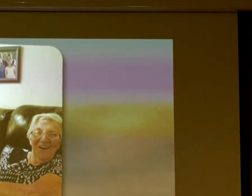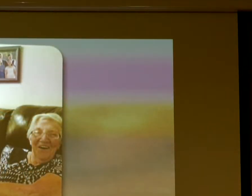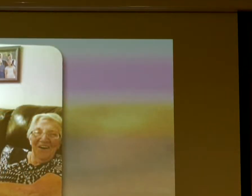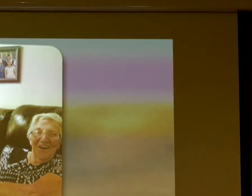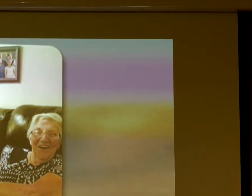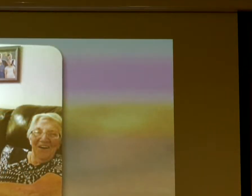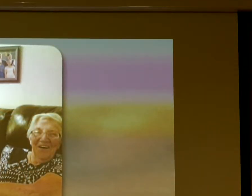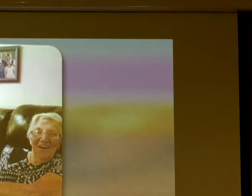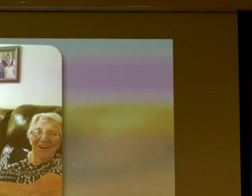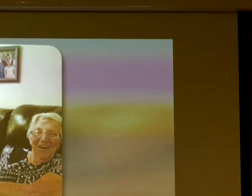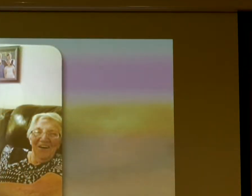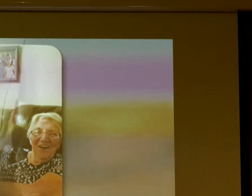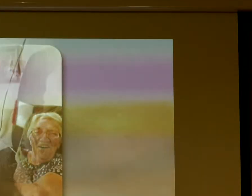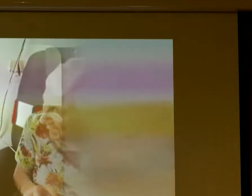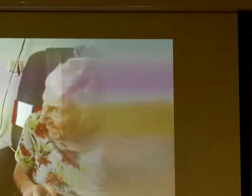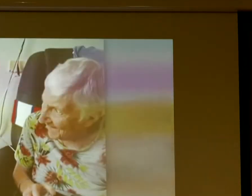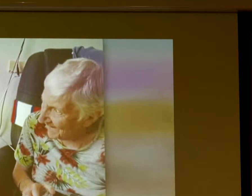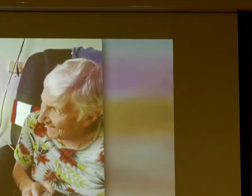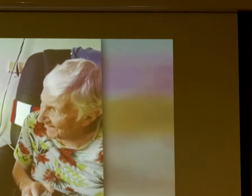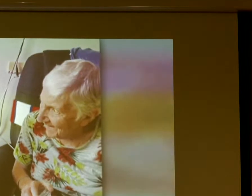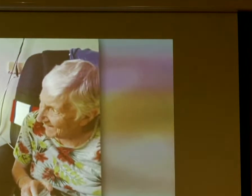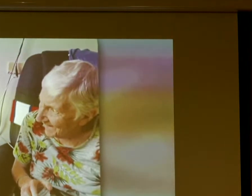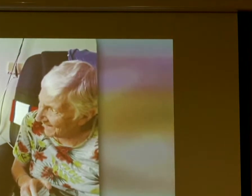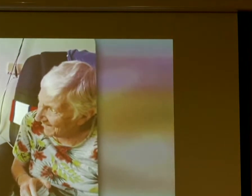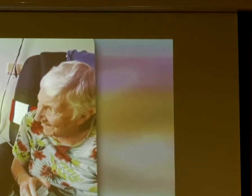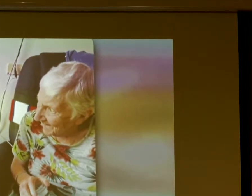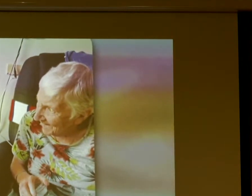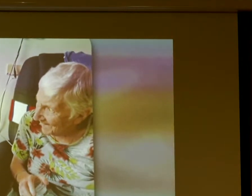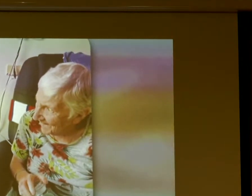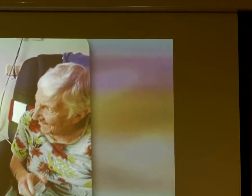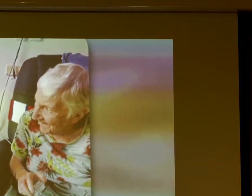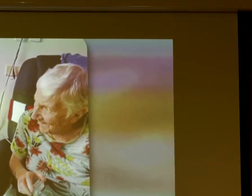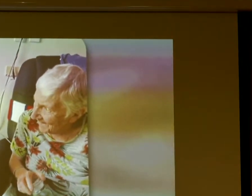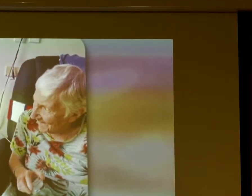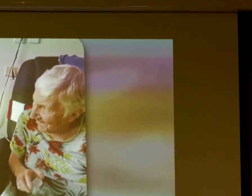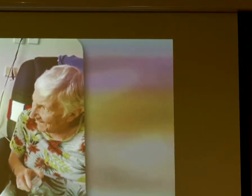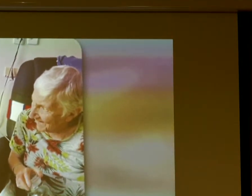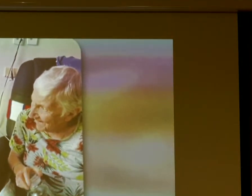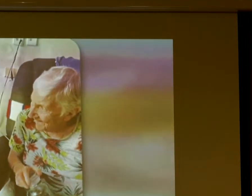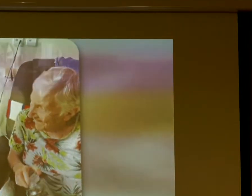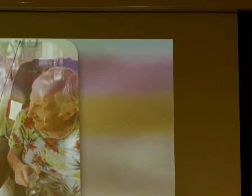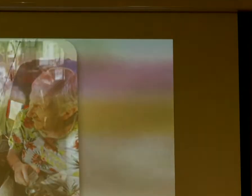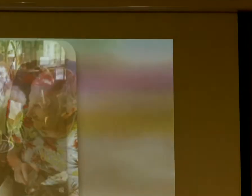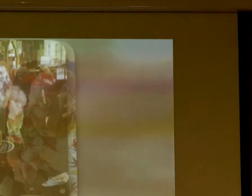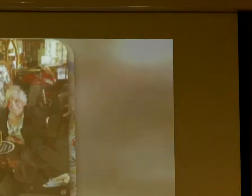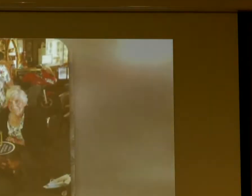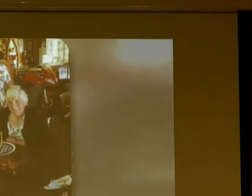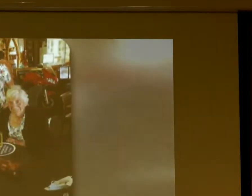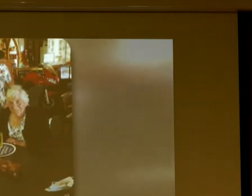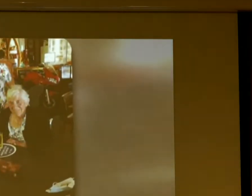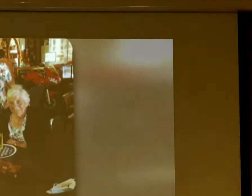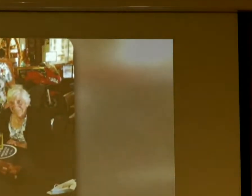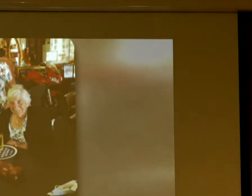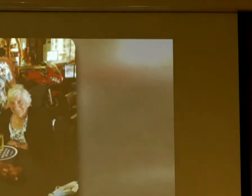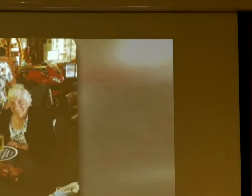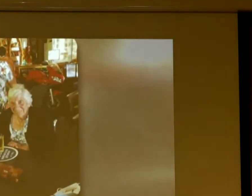and from your lips she drew hallelujah,